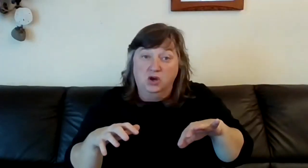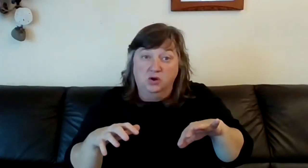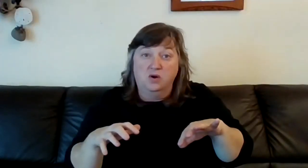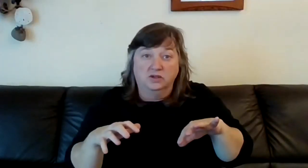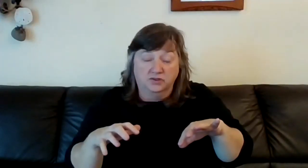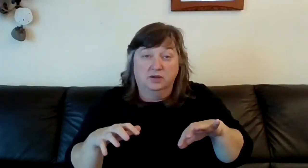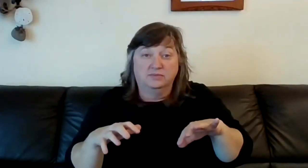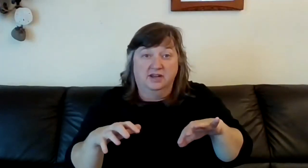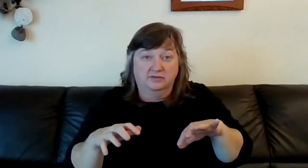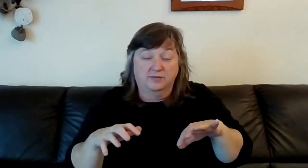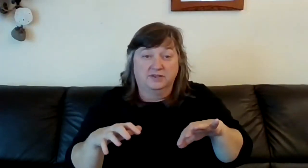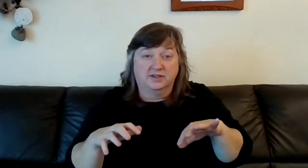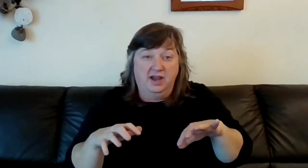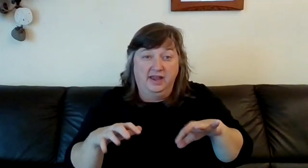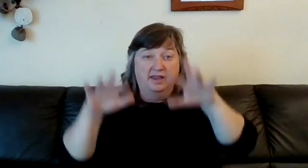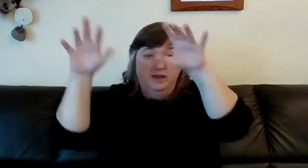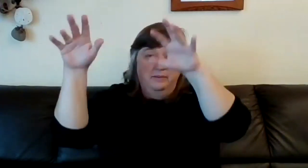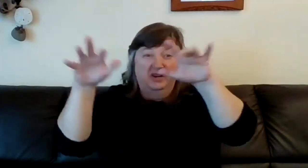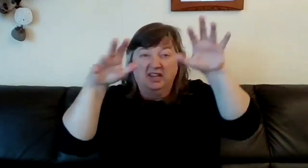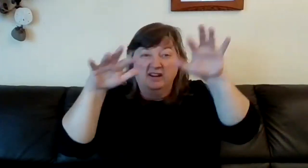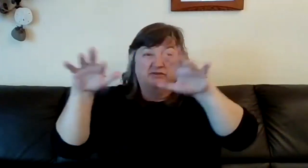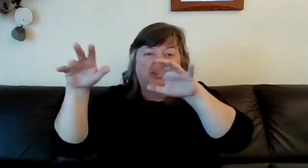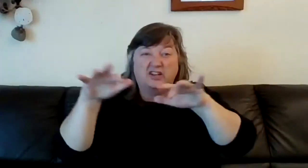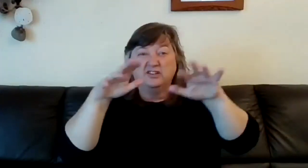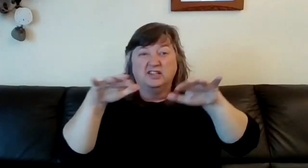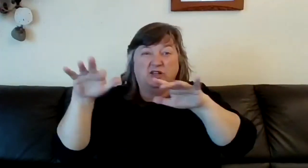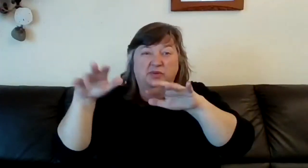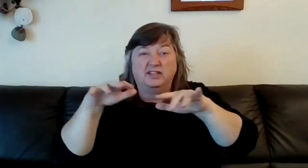Snow also comes down from the sky, but it kind of flutters a little bit.